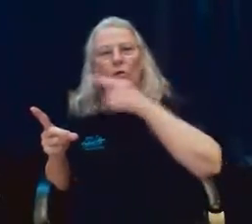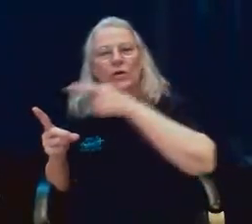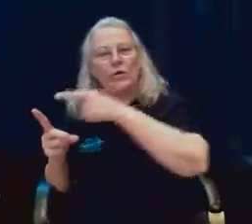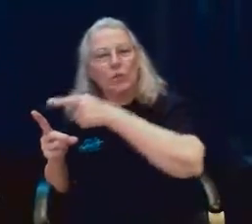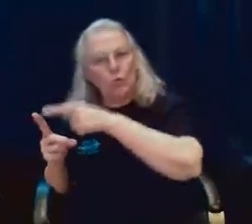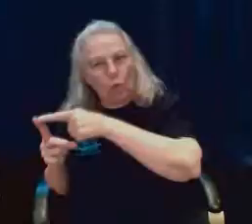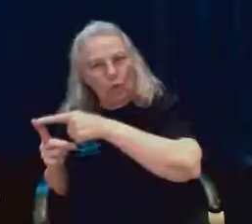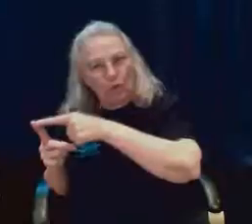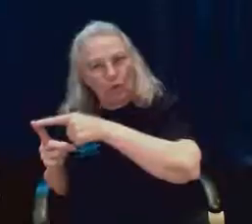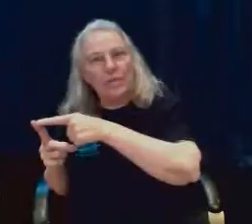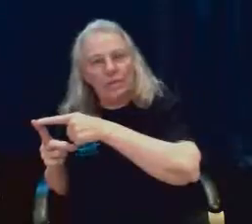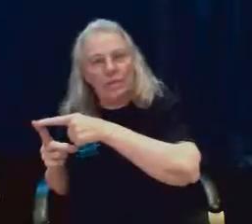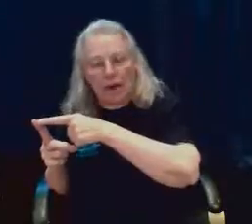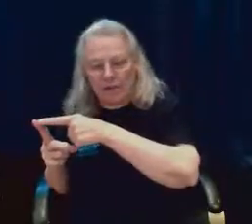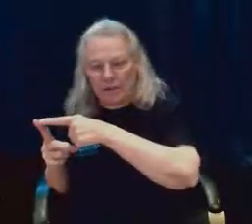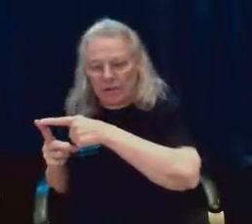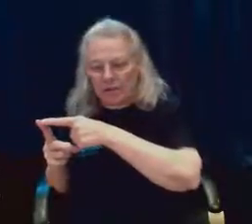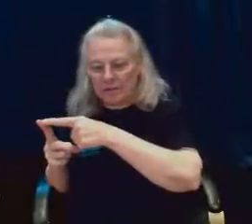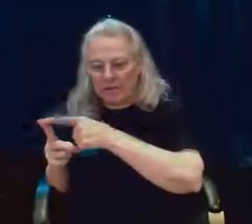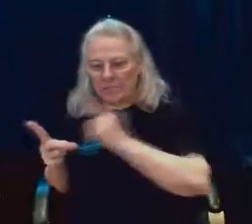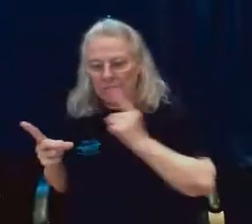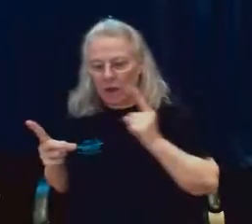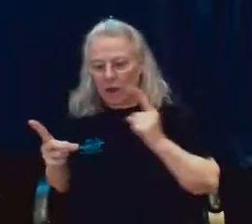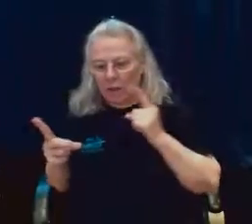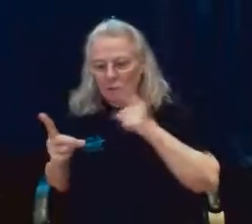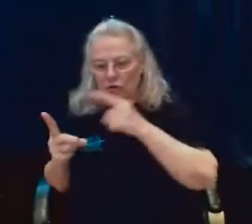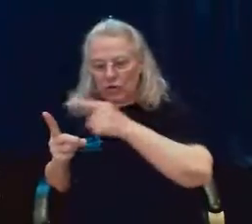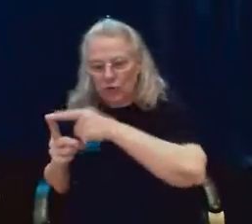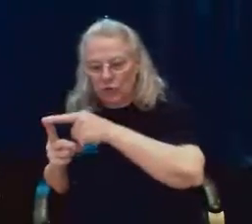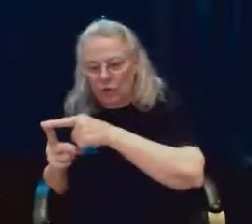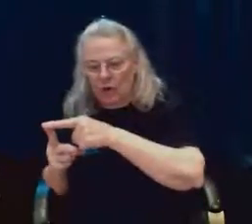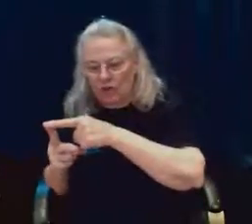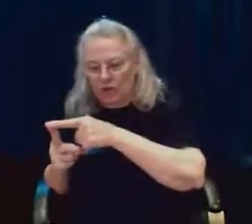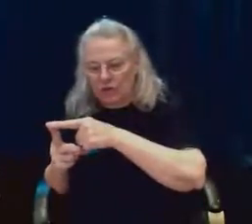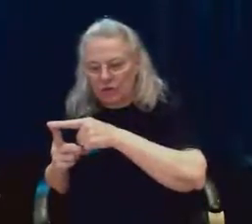going toward the non-dominant. To or unto.